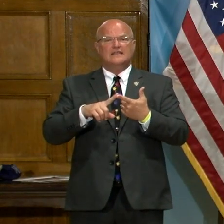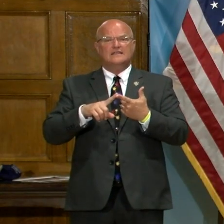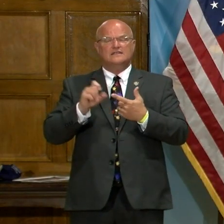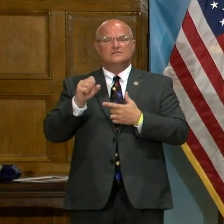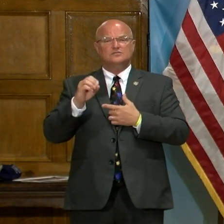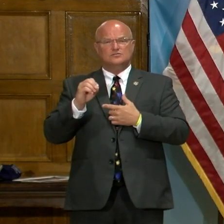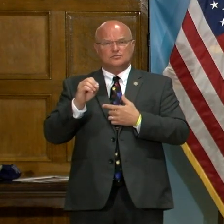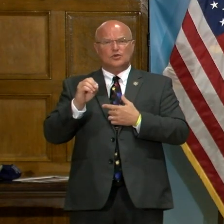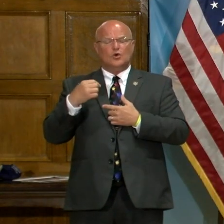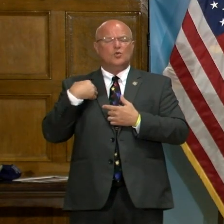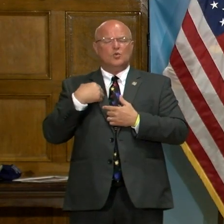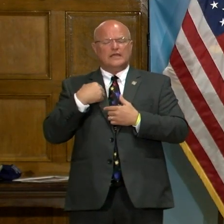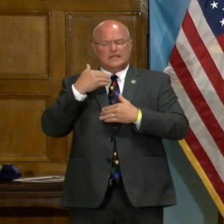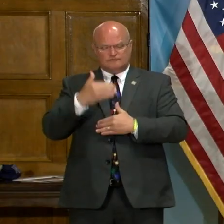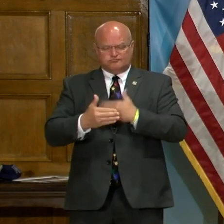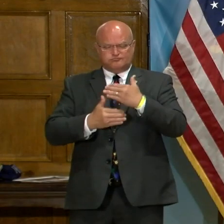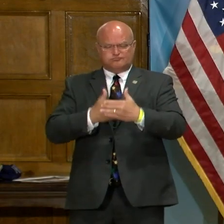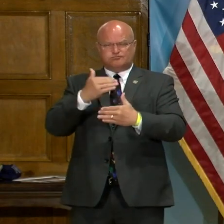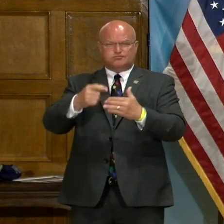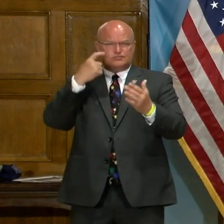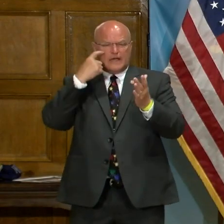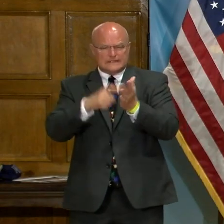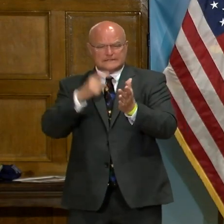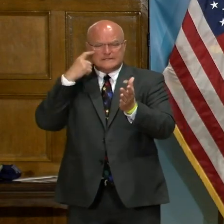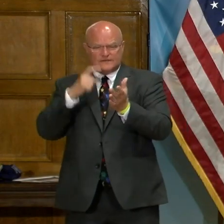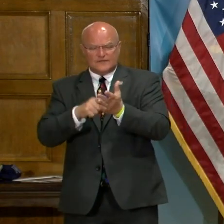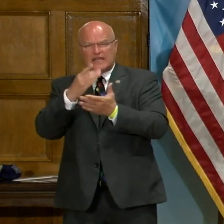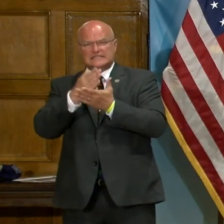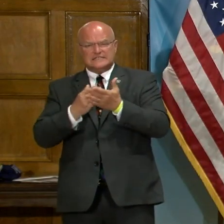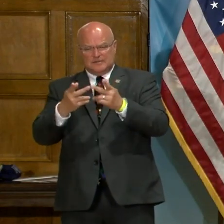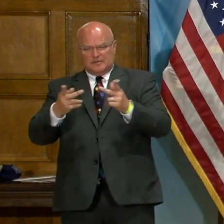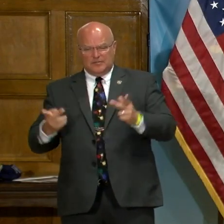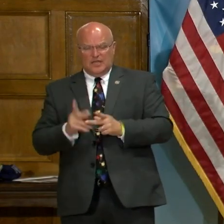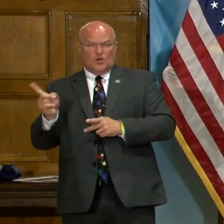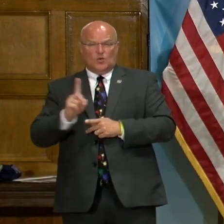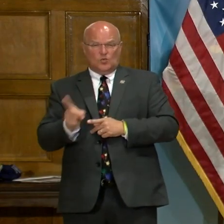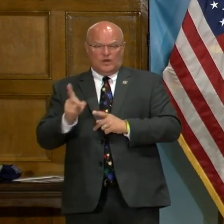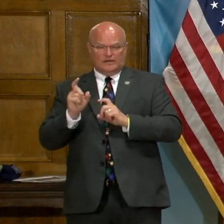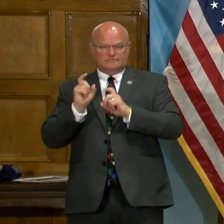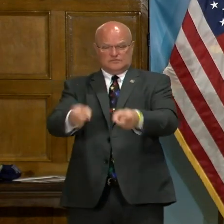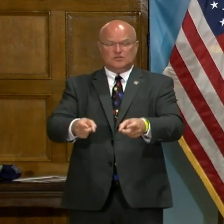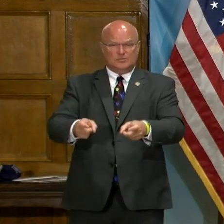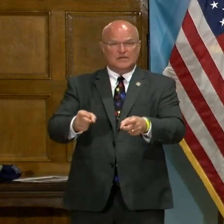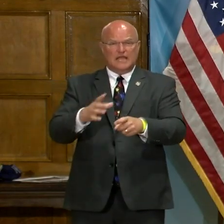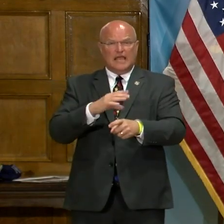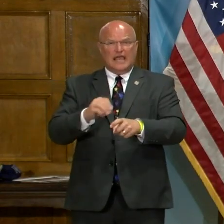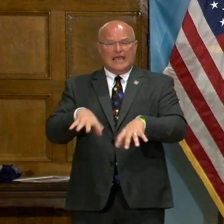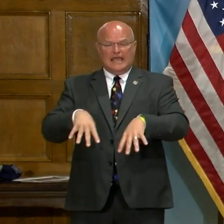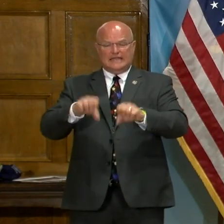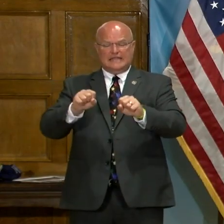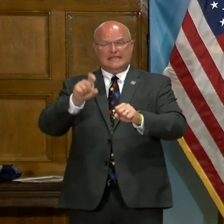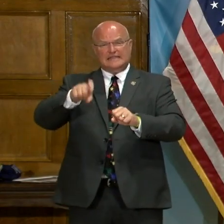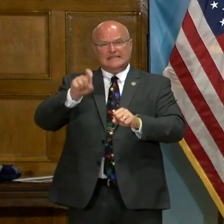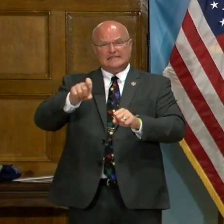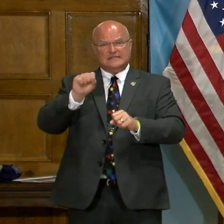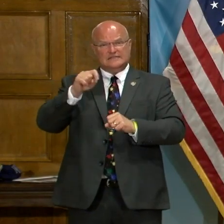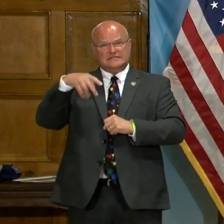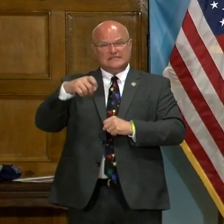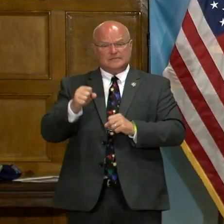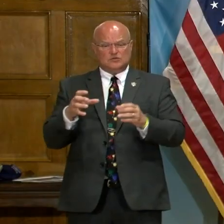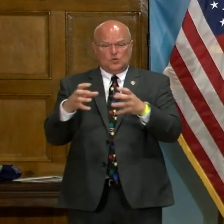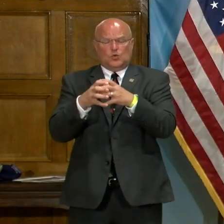And so we can go through and we can identify some of the sources and where it's contributed and take the necessary steps